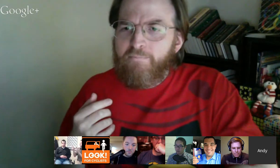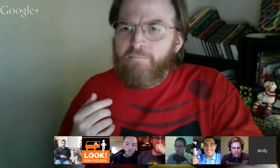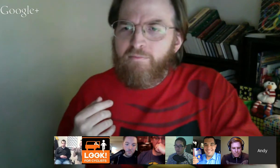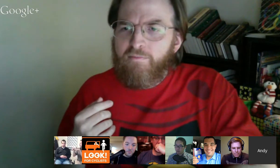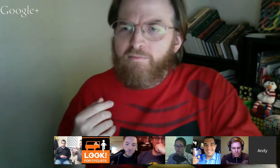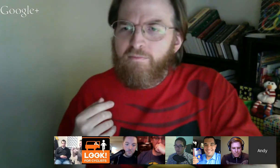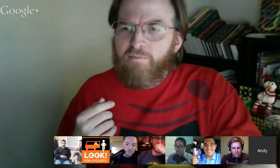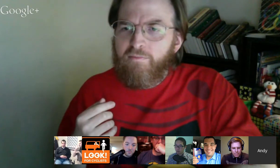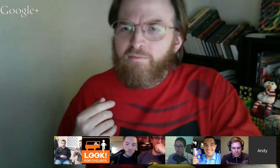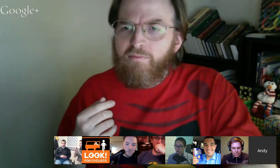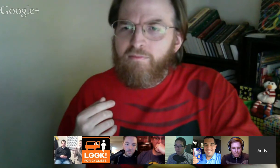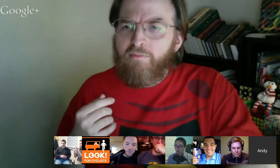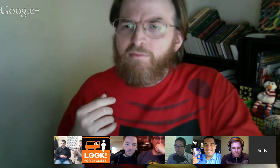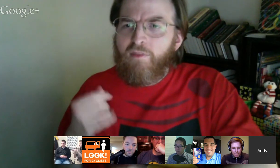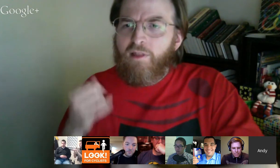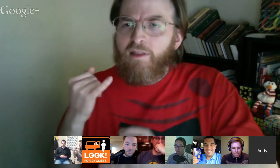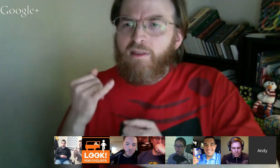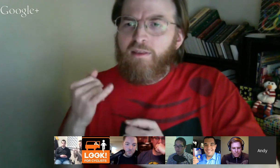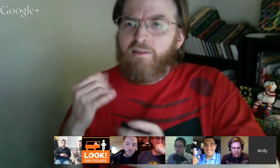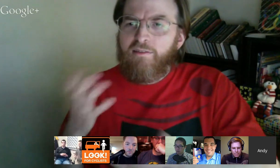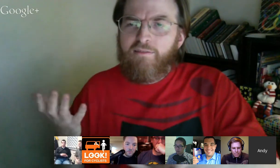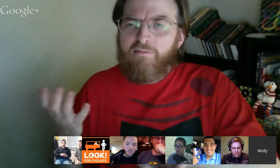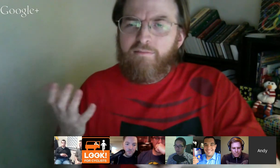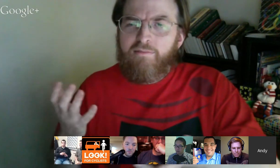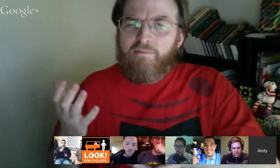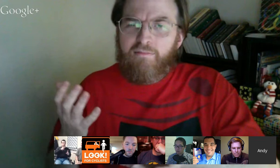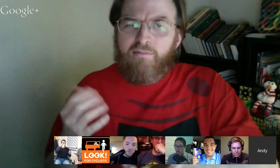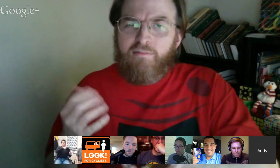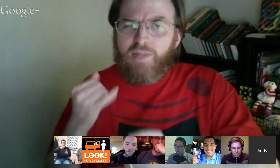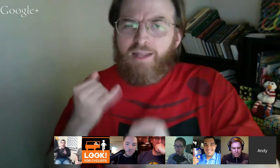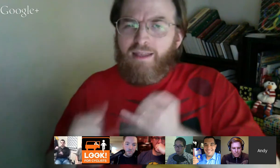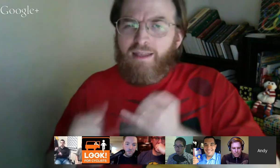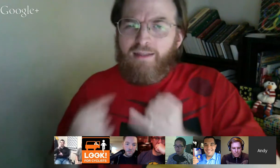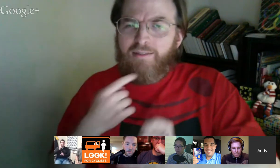Video a little bit choppy. Do I repeat one more?